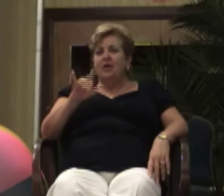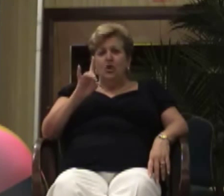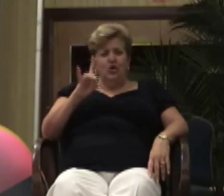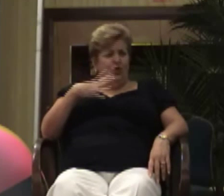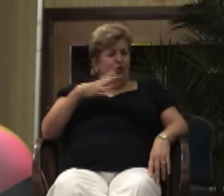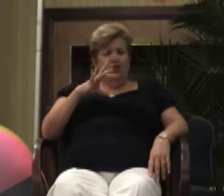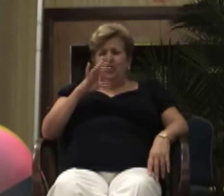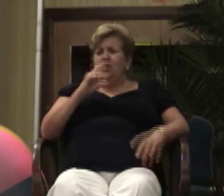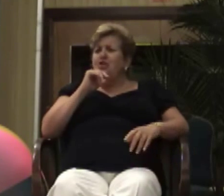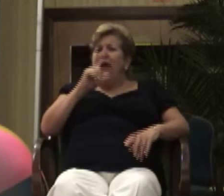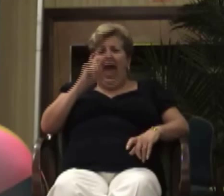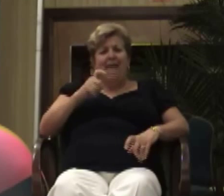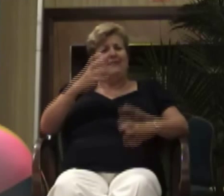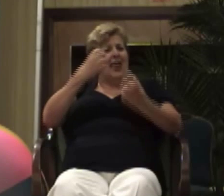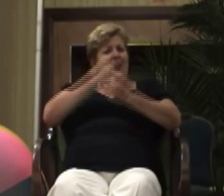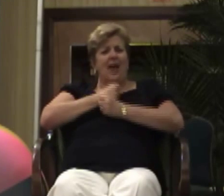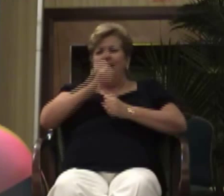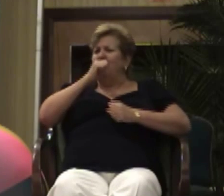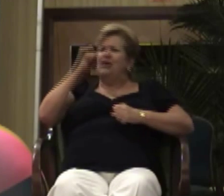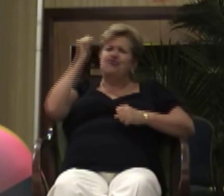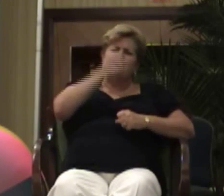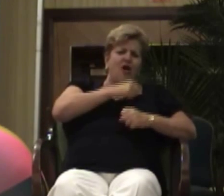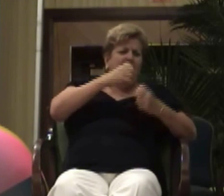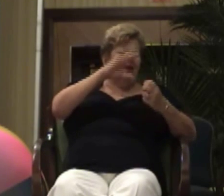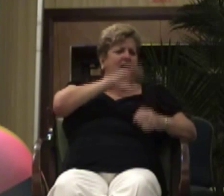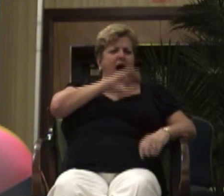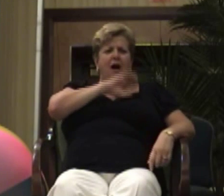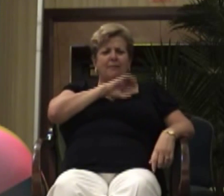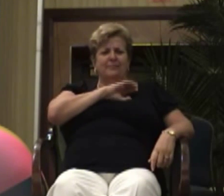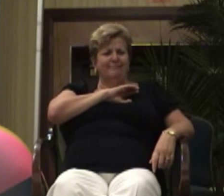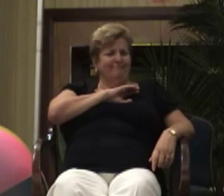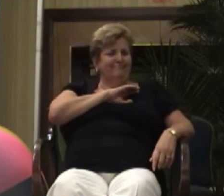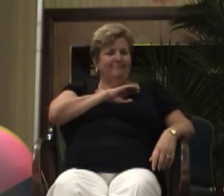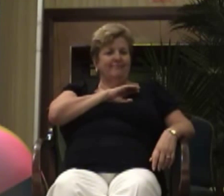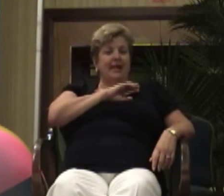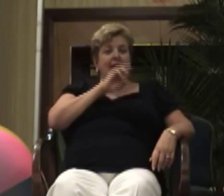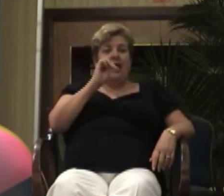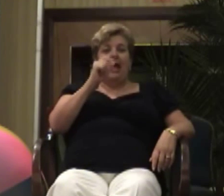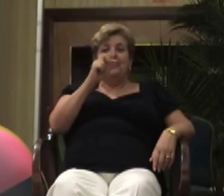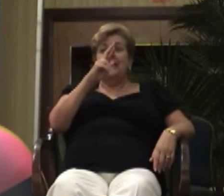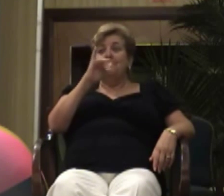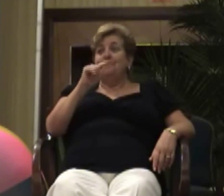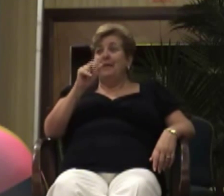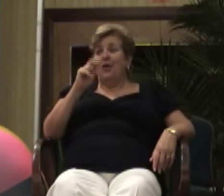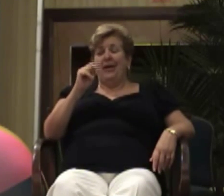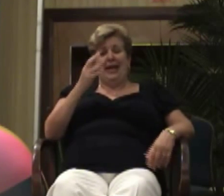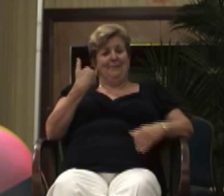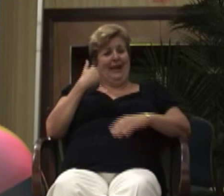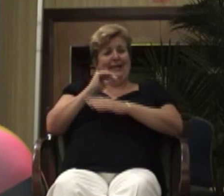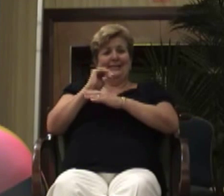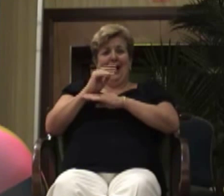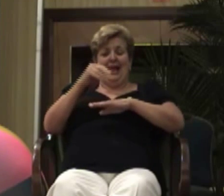am. And Marianne standing on the podium. podium so y'all could see her. She